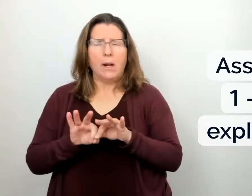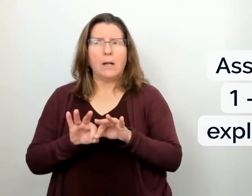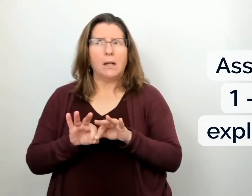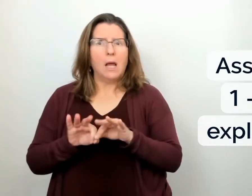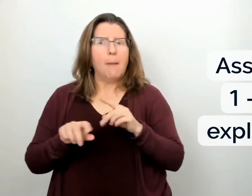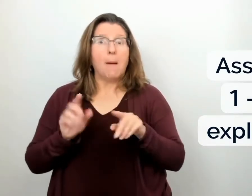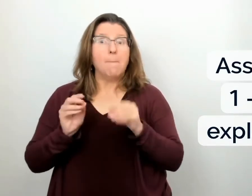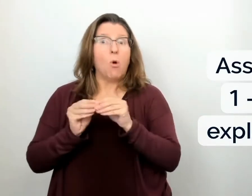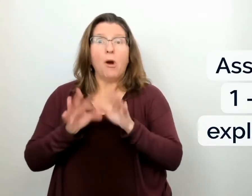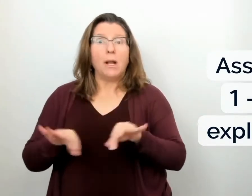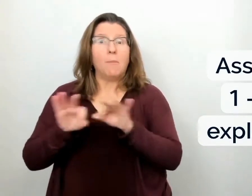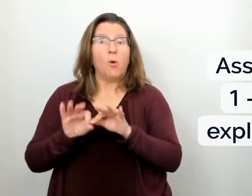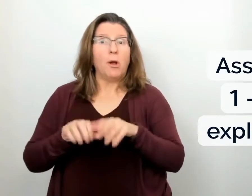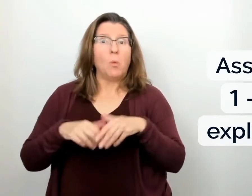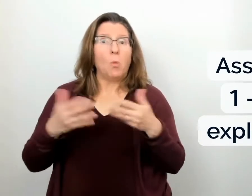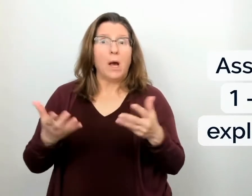true, but far more important